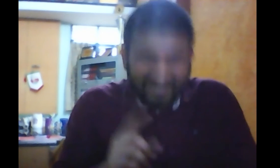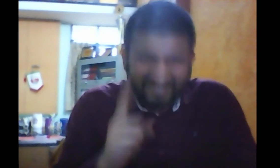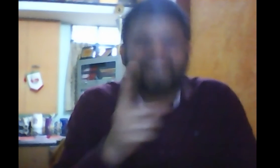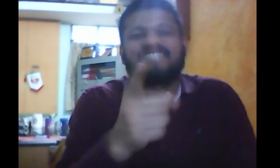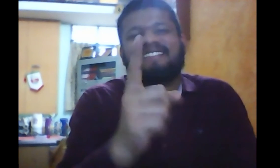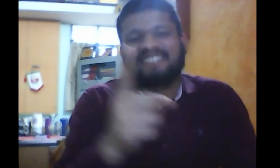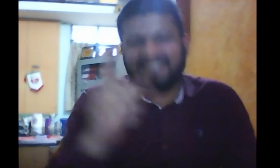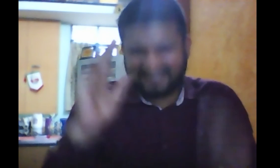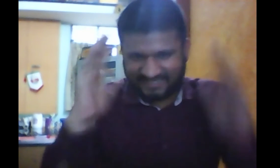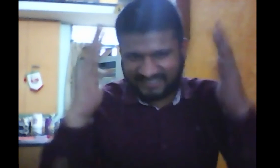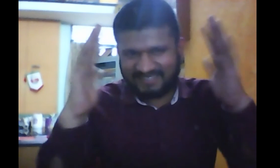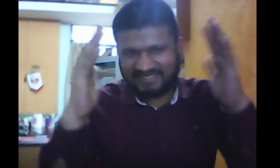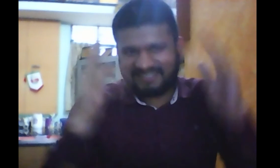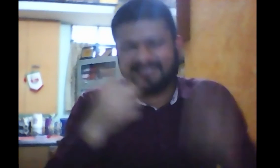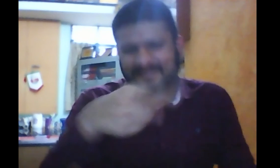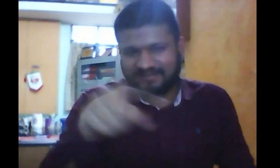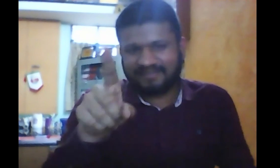When? When? Right. Right. Very good.